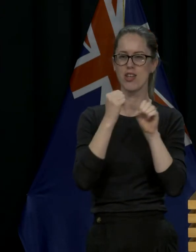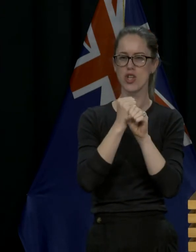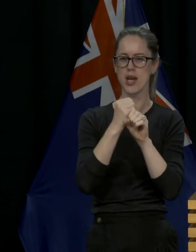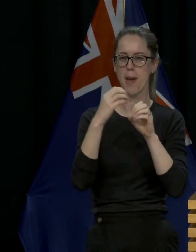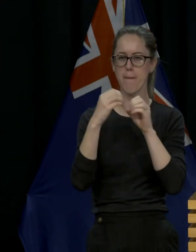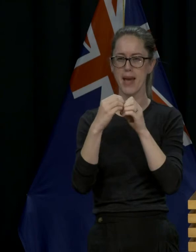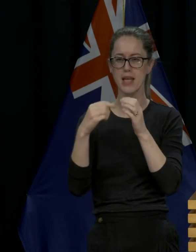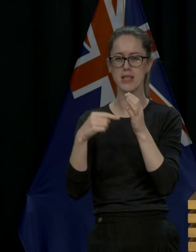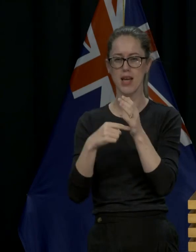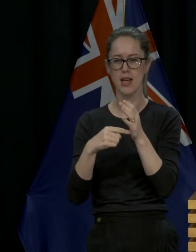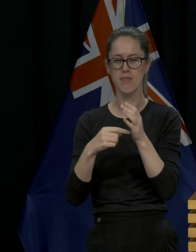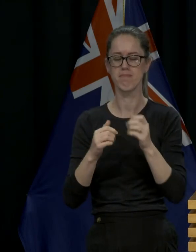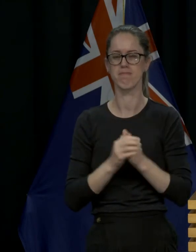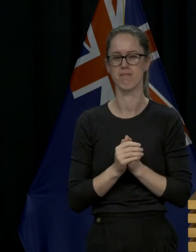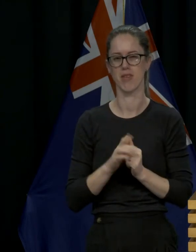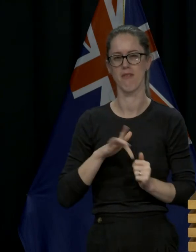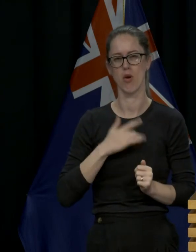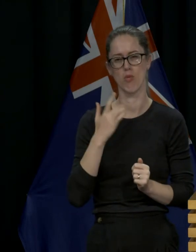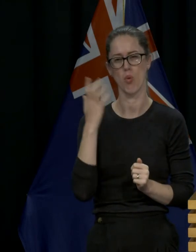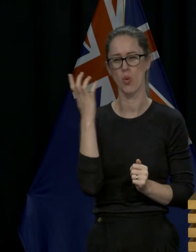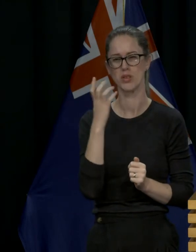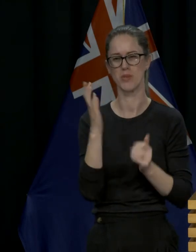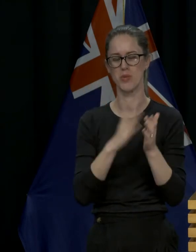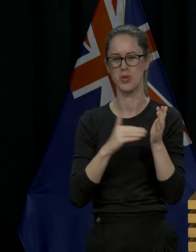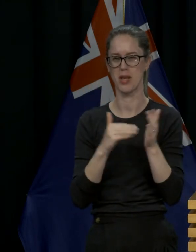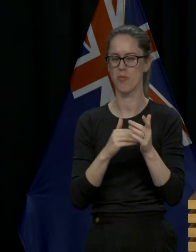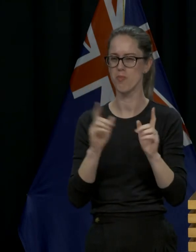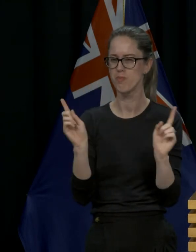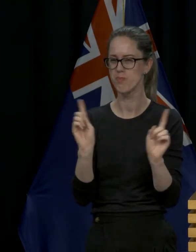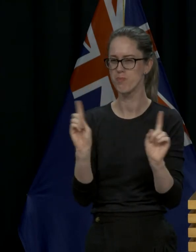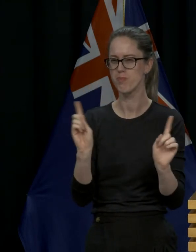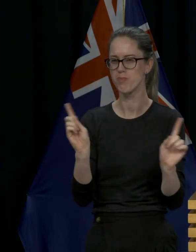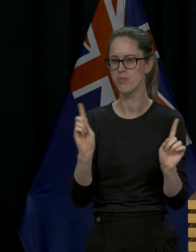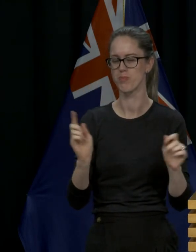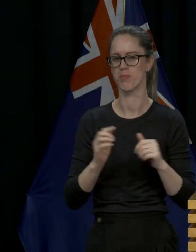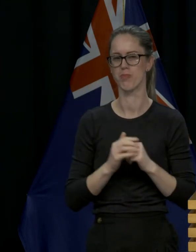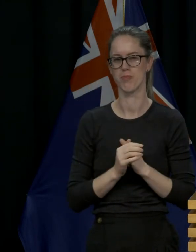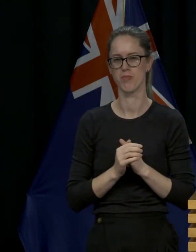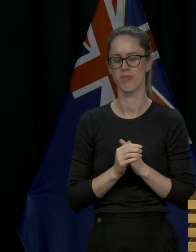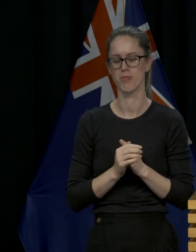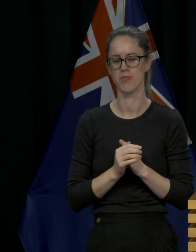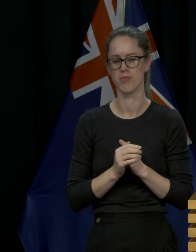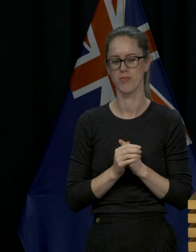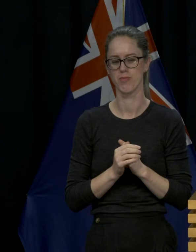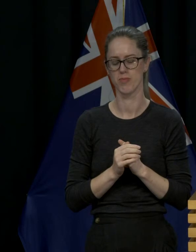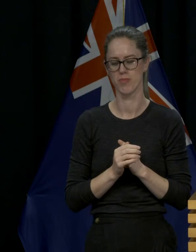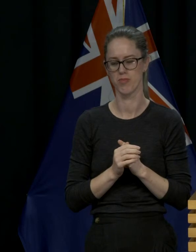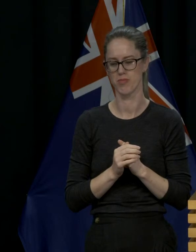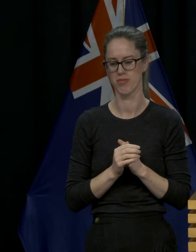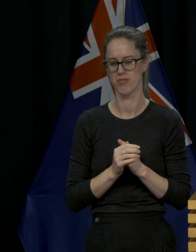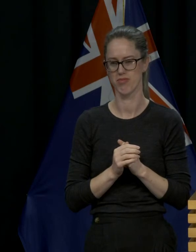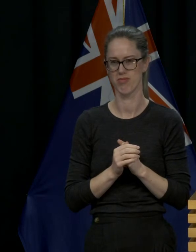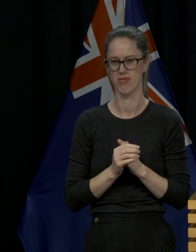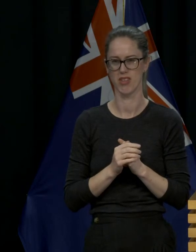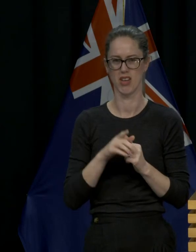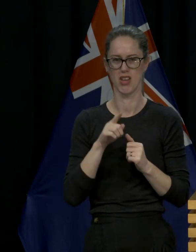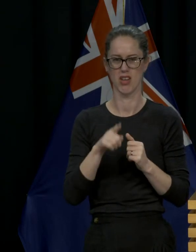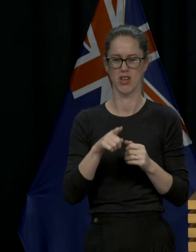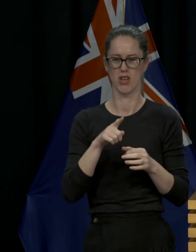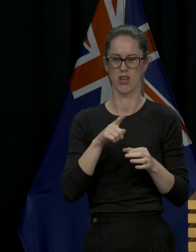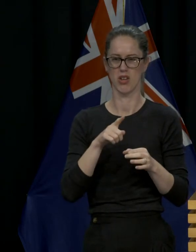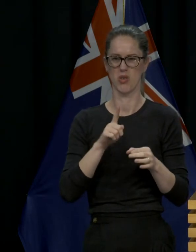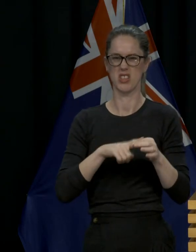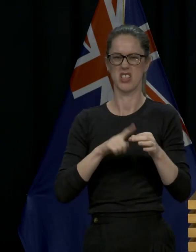one of the amazing things about New Zealand is that we are often in a space now where all of these questions often